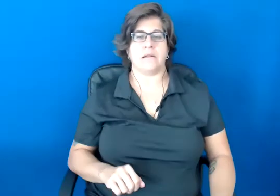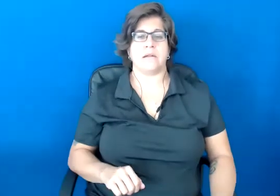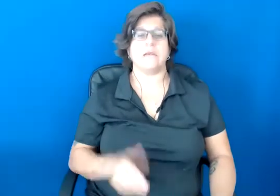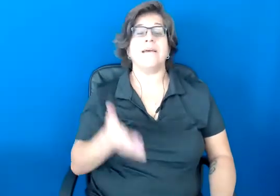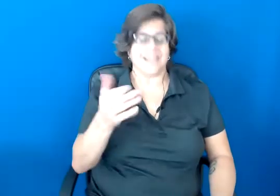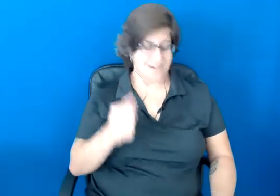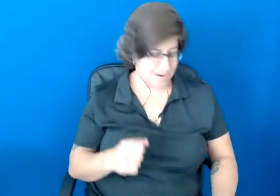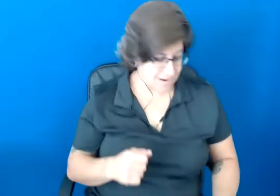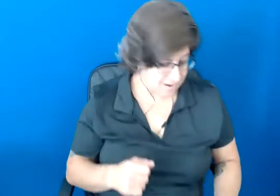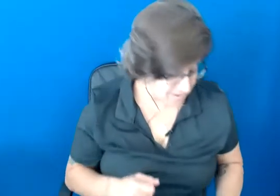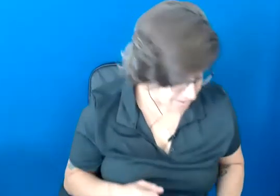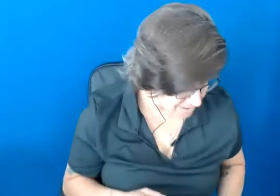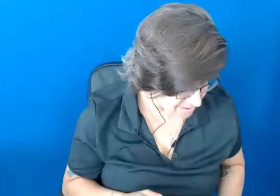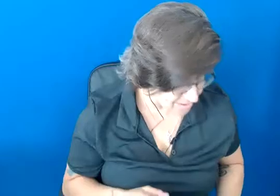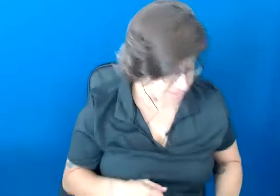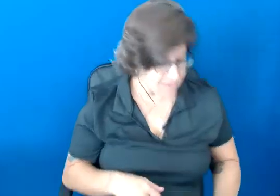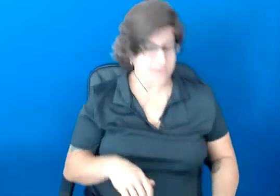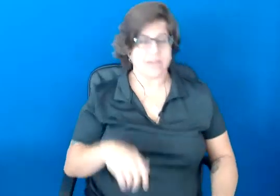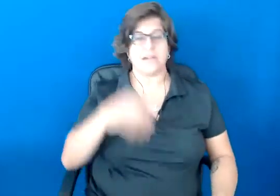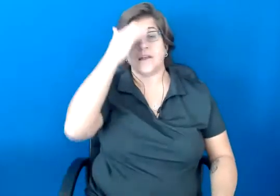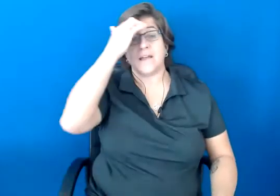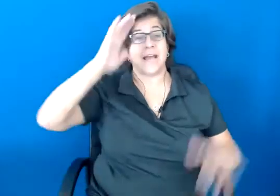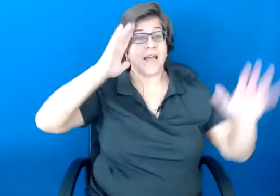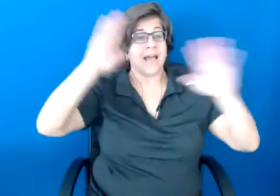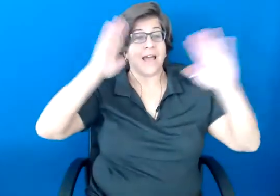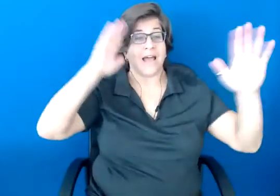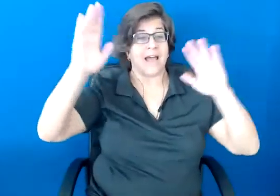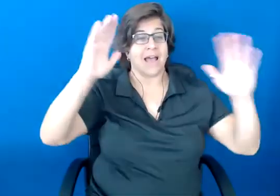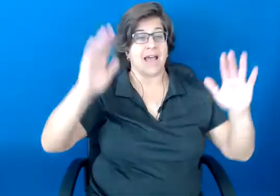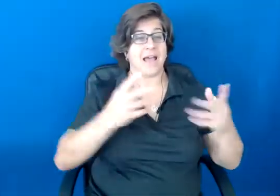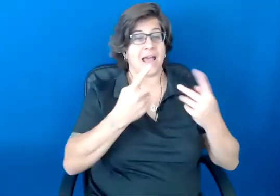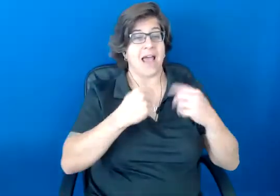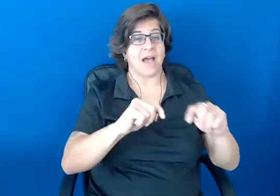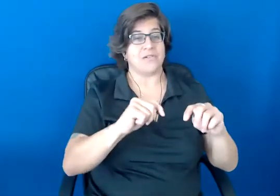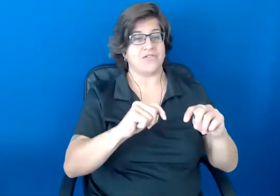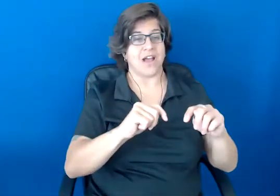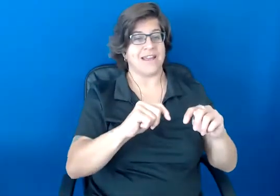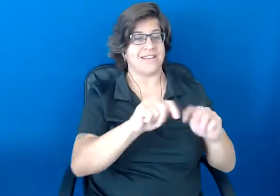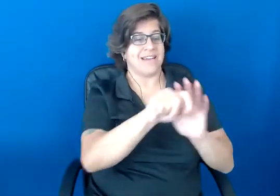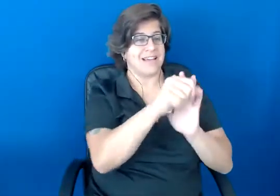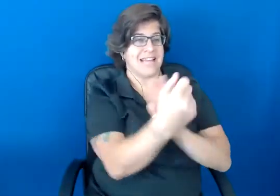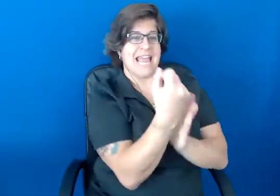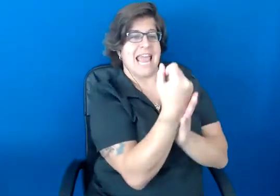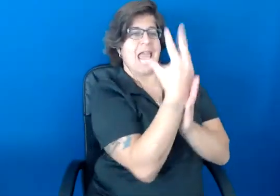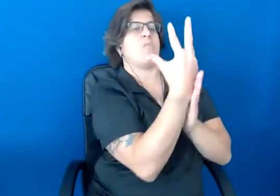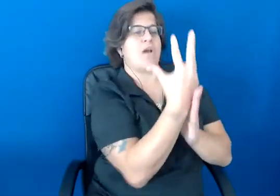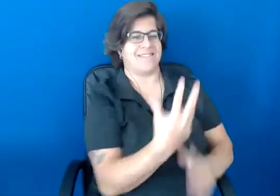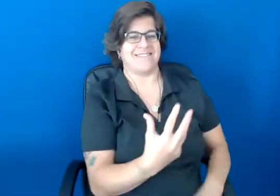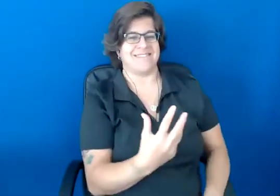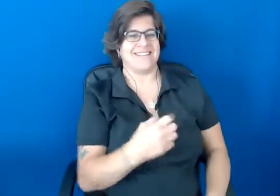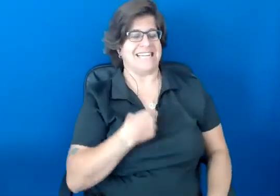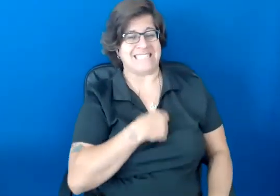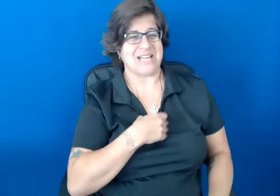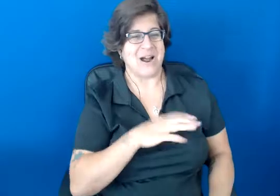Joanne there you are. Yeah. Hi, I was just trying to turn my camera on, and